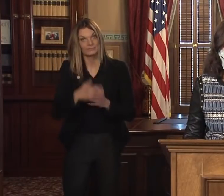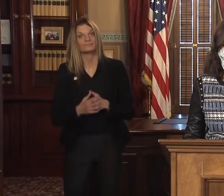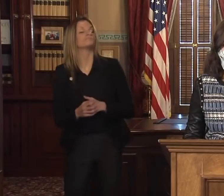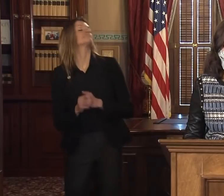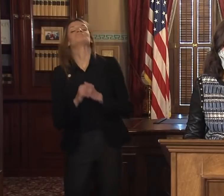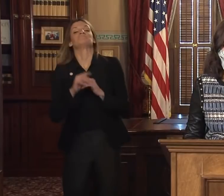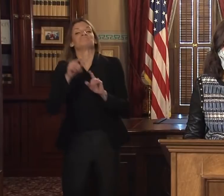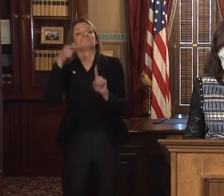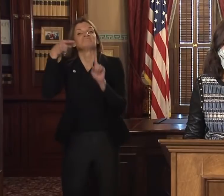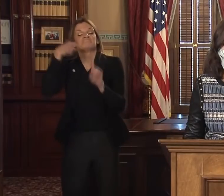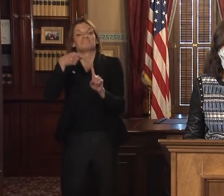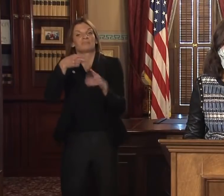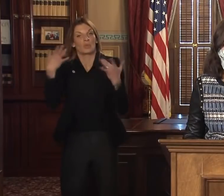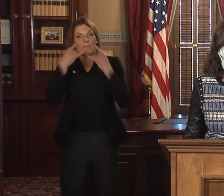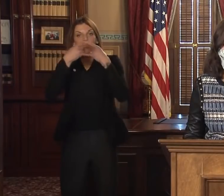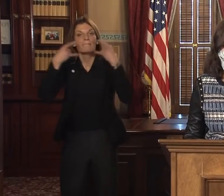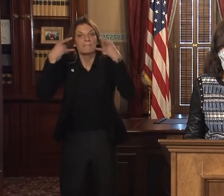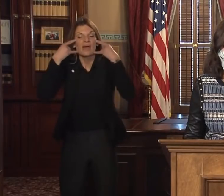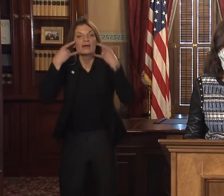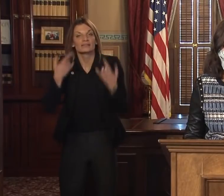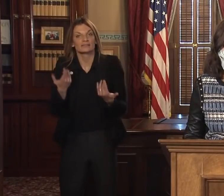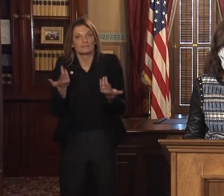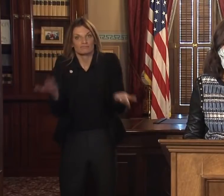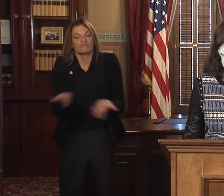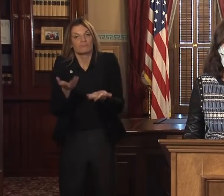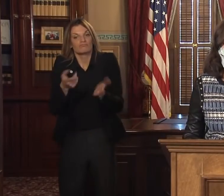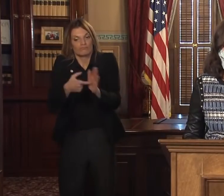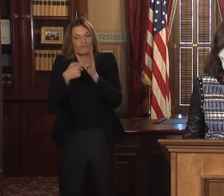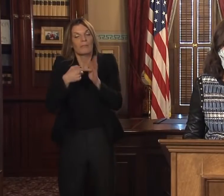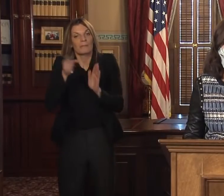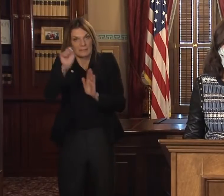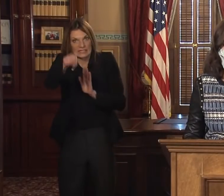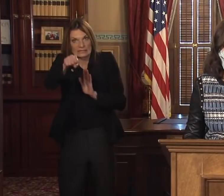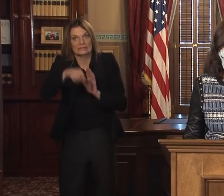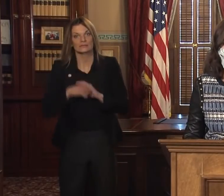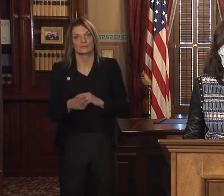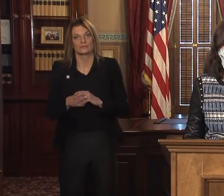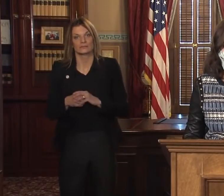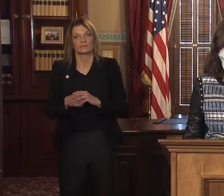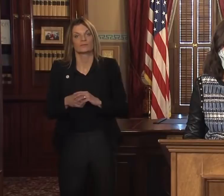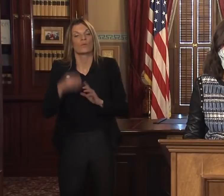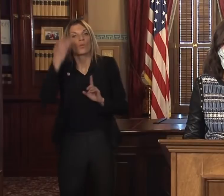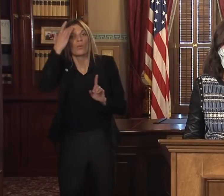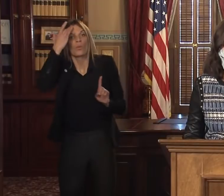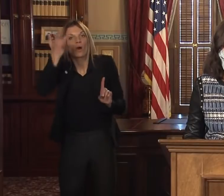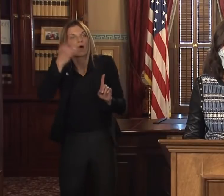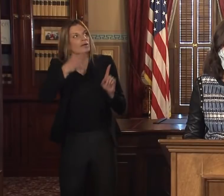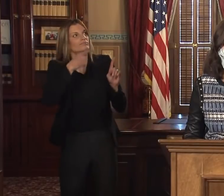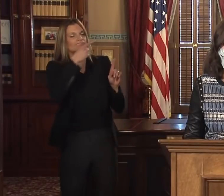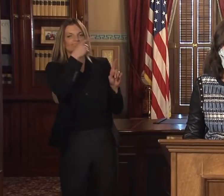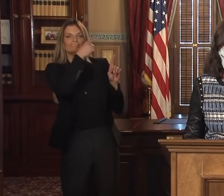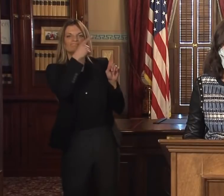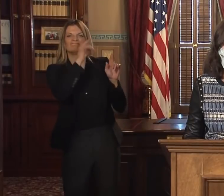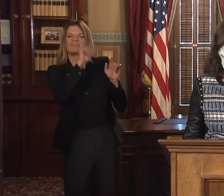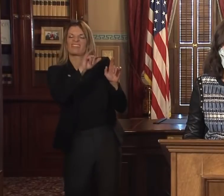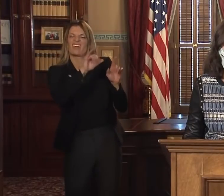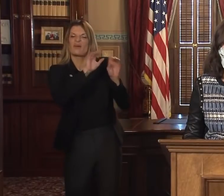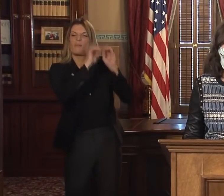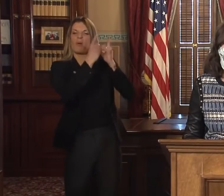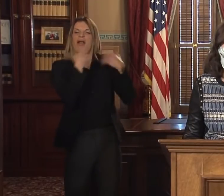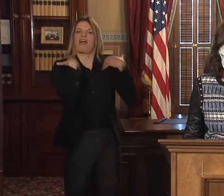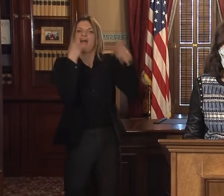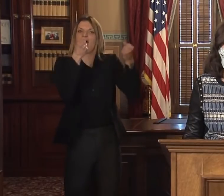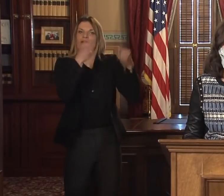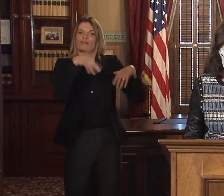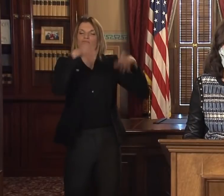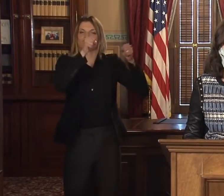stems from the epidemic orders of our Department of Health and Human Services, and it has the force of law. And I want to reiterate that because I